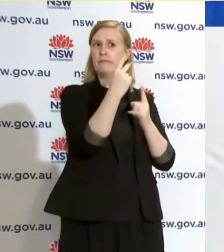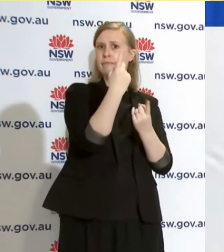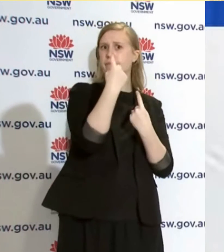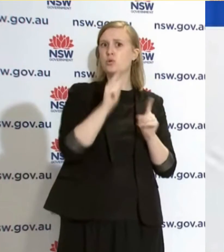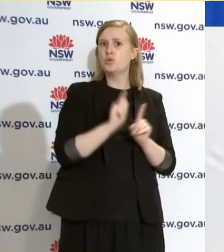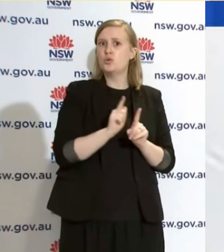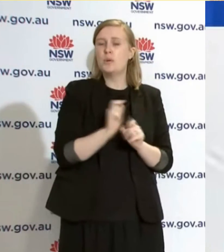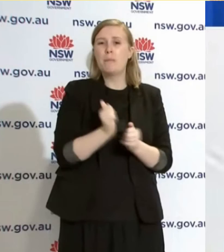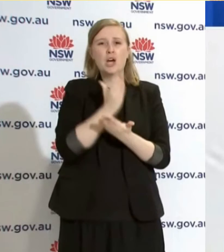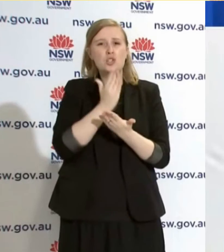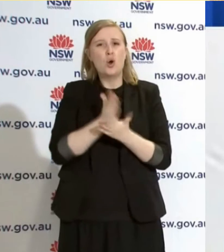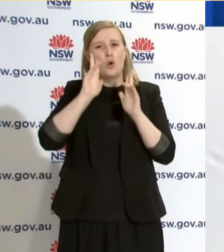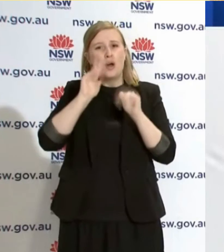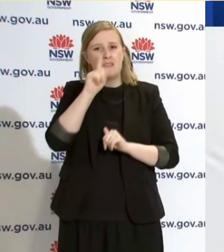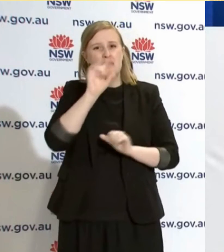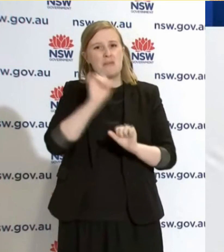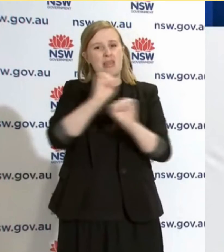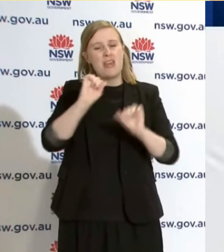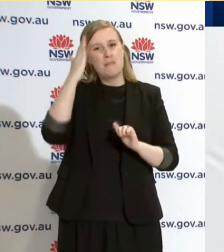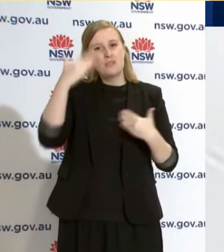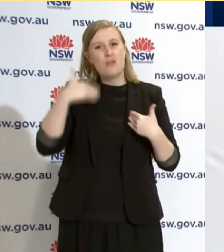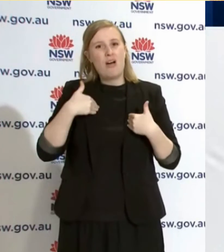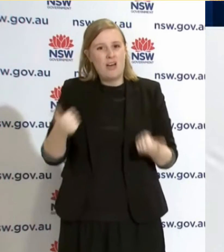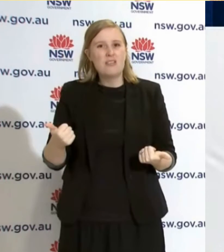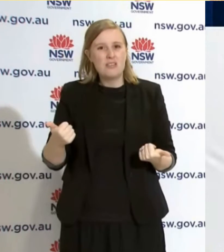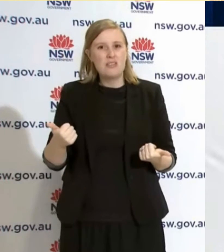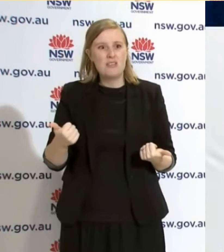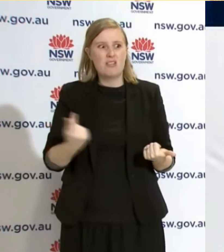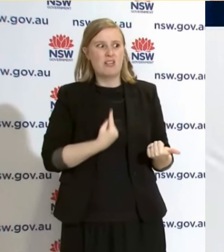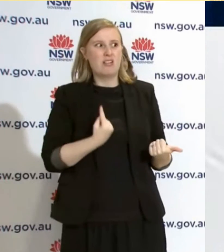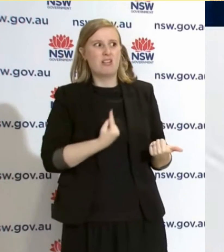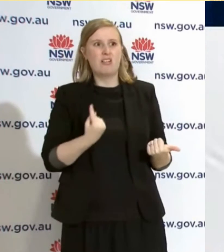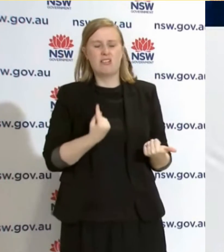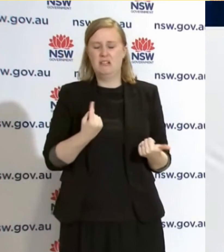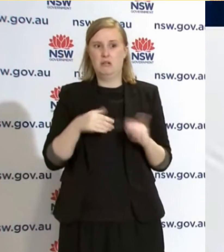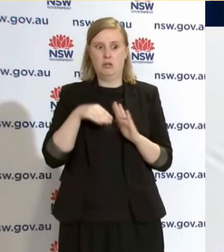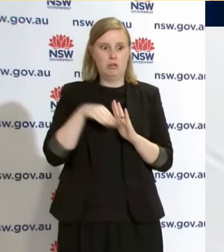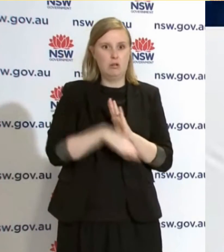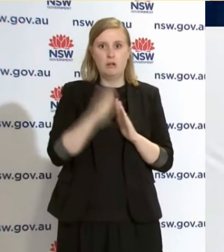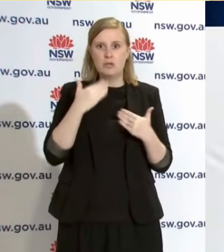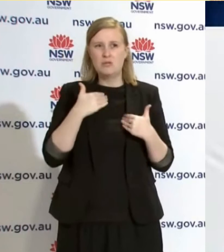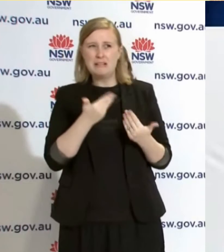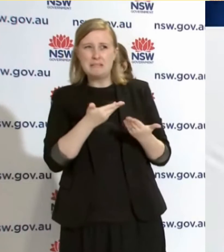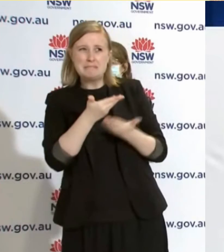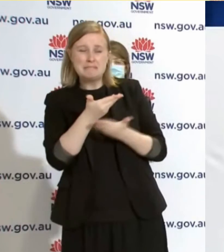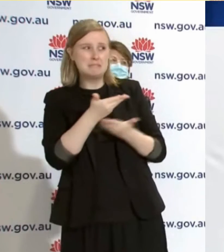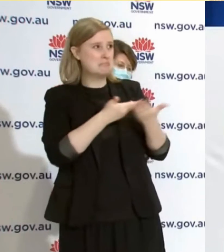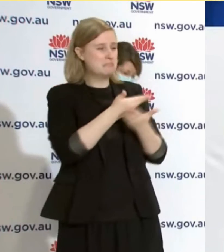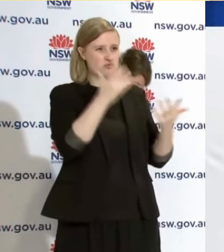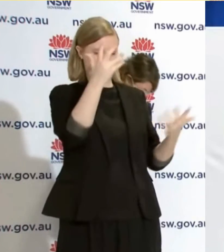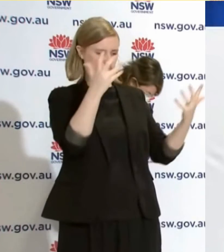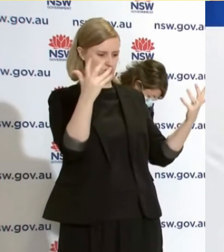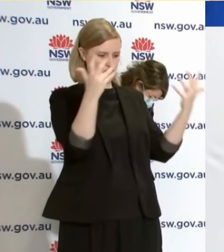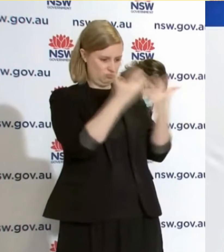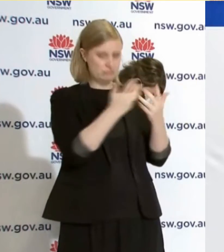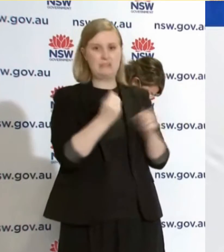most important things in terms of a wellbeing and mental health perspective people want to do, and then what we do is reconcile that with Dr. Chan's advice on what is low